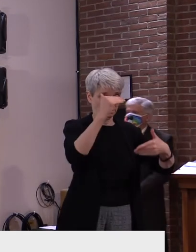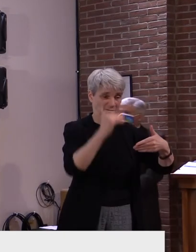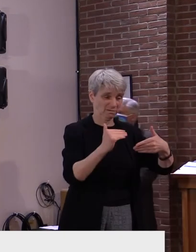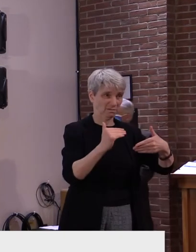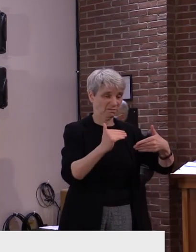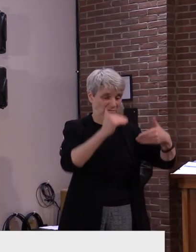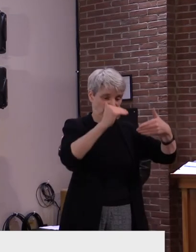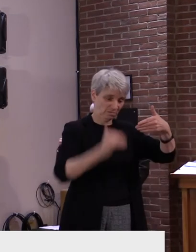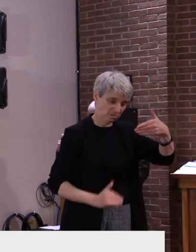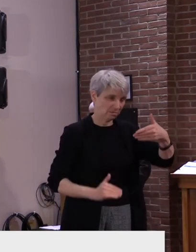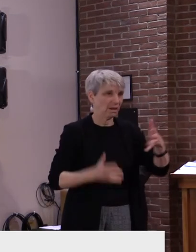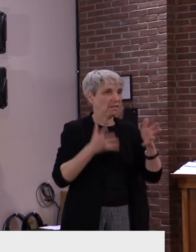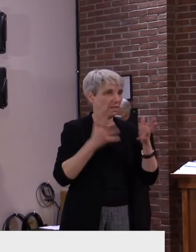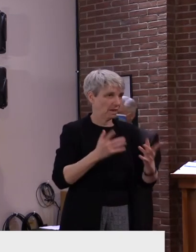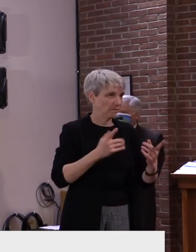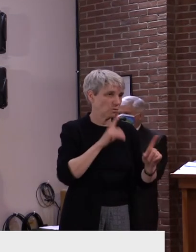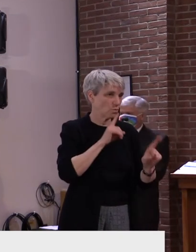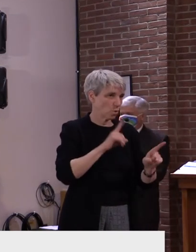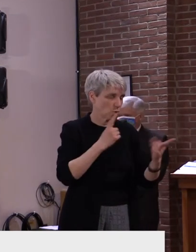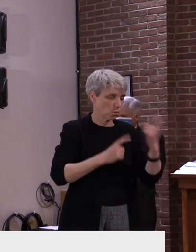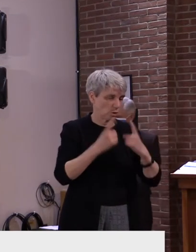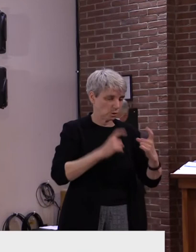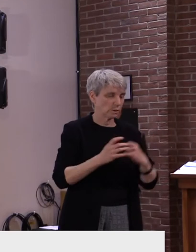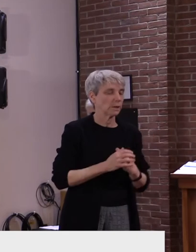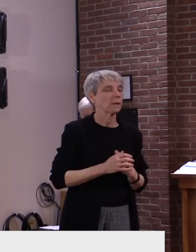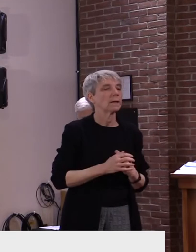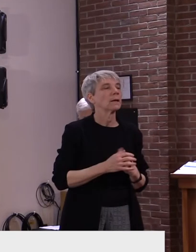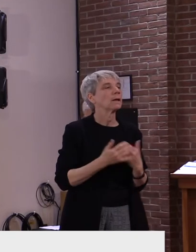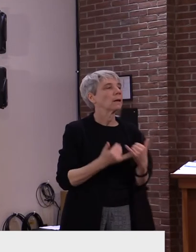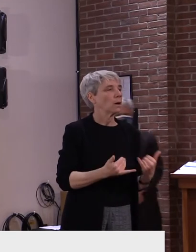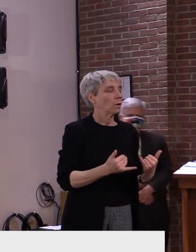through the queue kat wcax